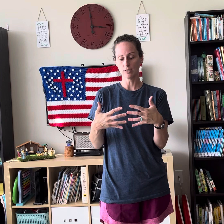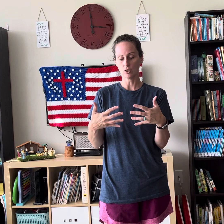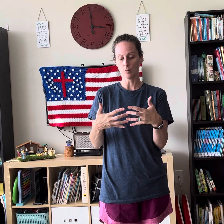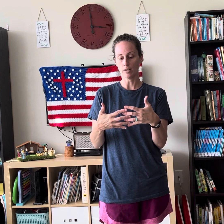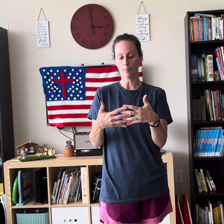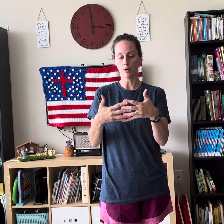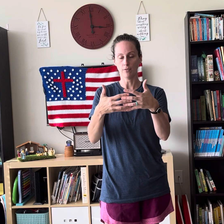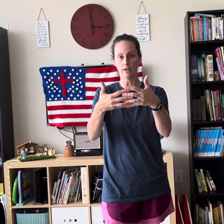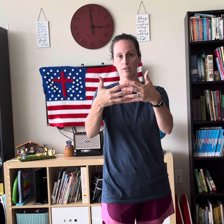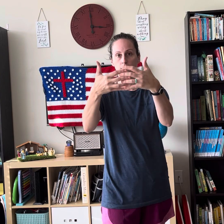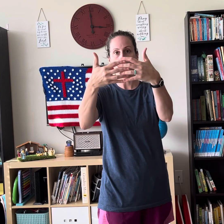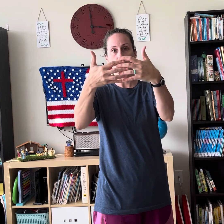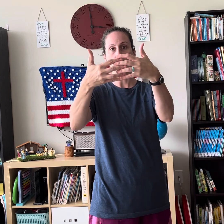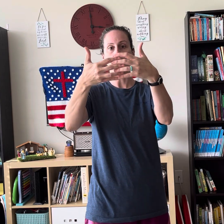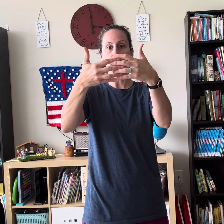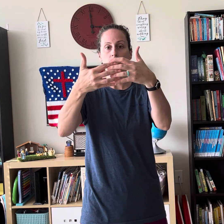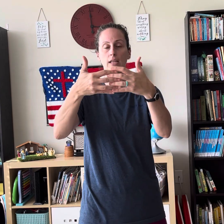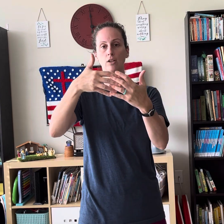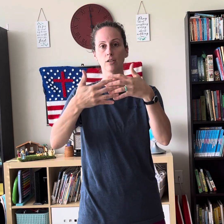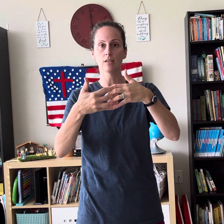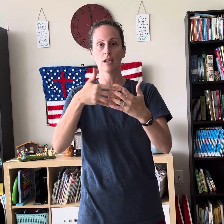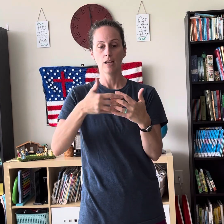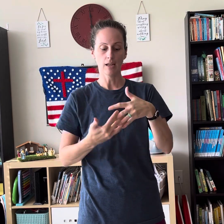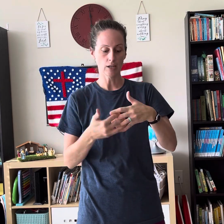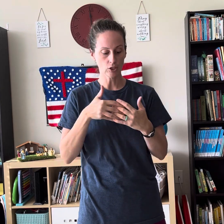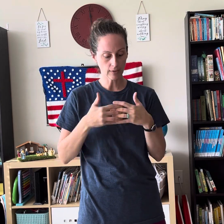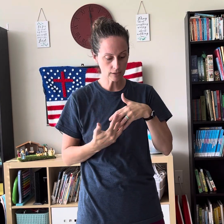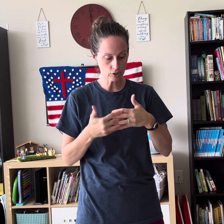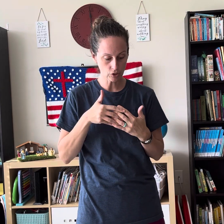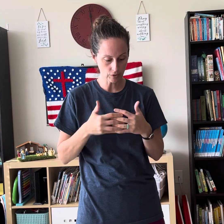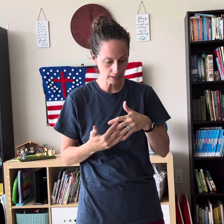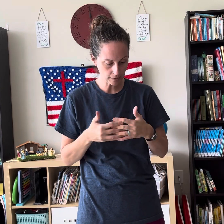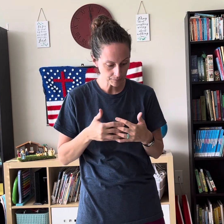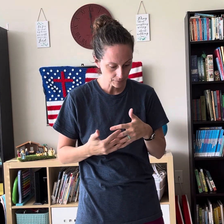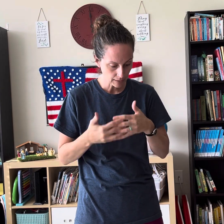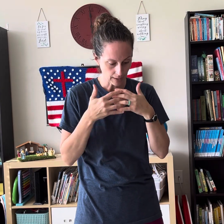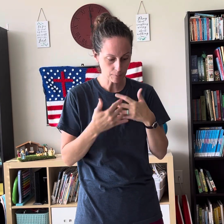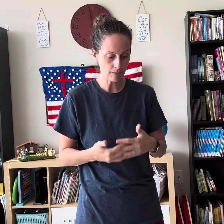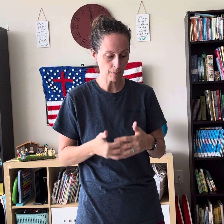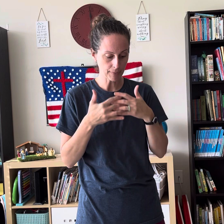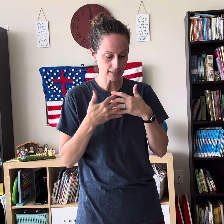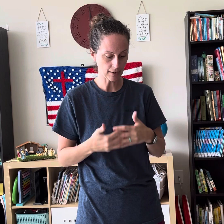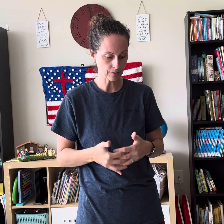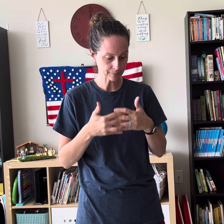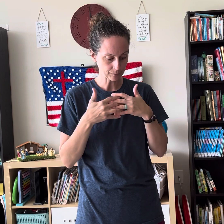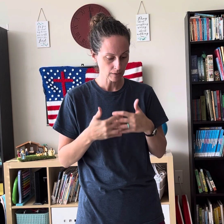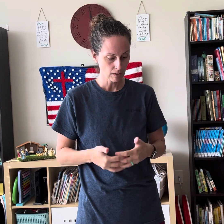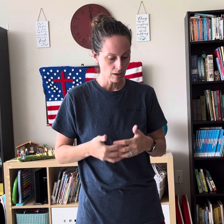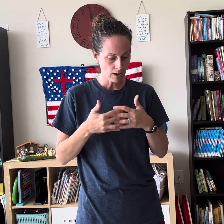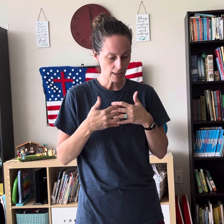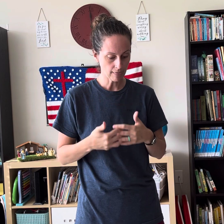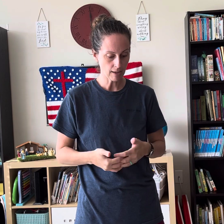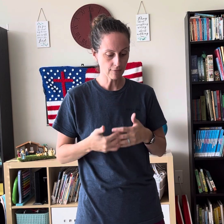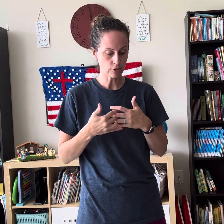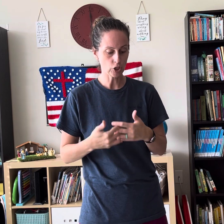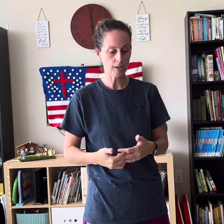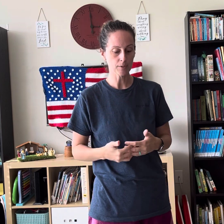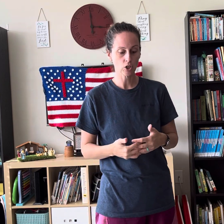we're going to put our fingers together like they're gears, age of industry, and move them up and down. And then for James